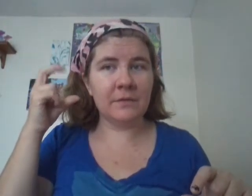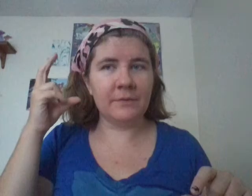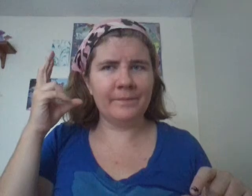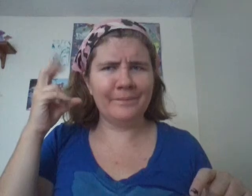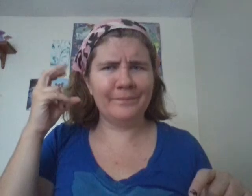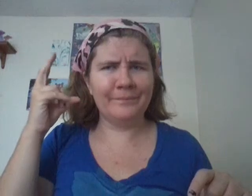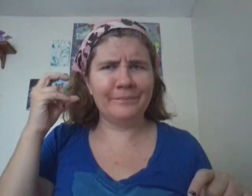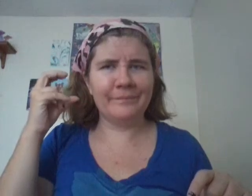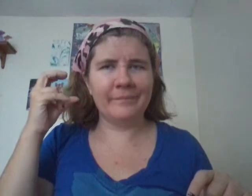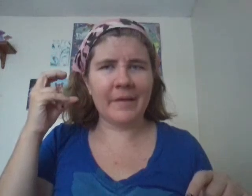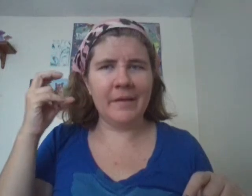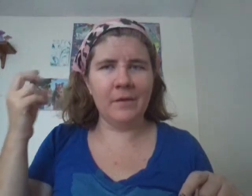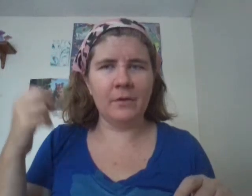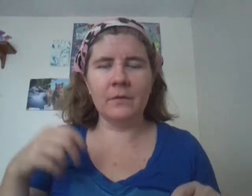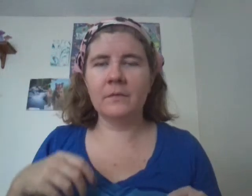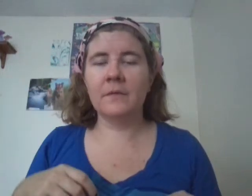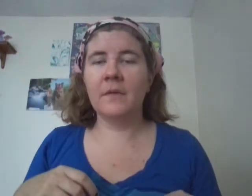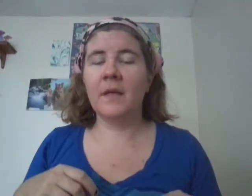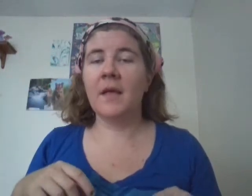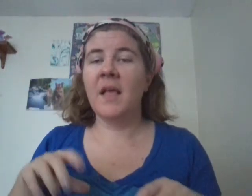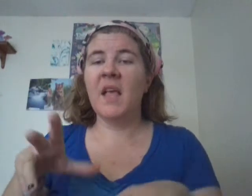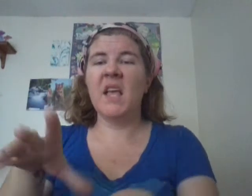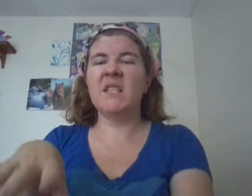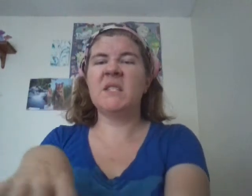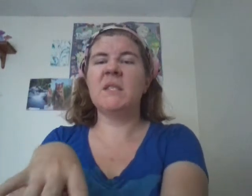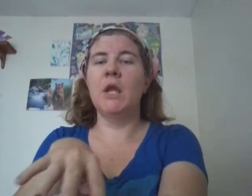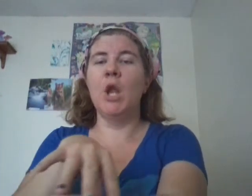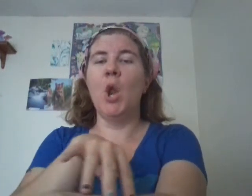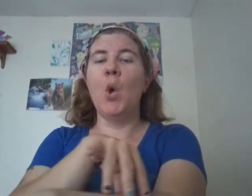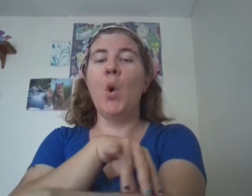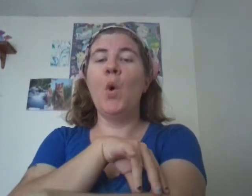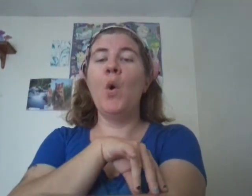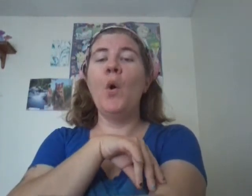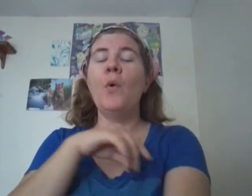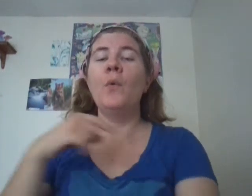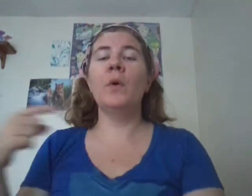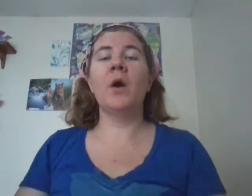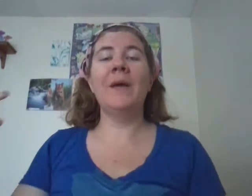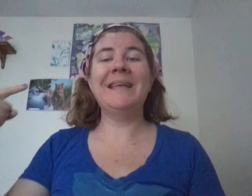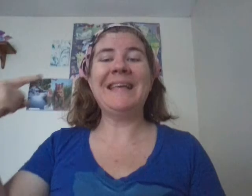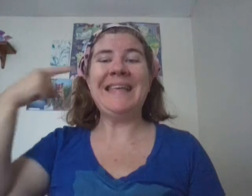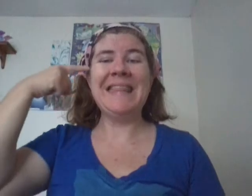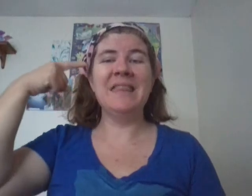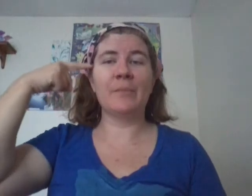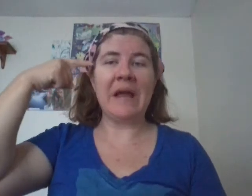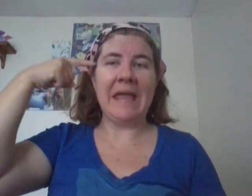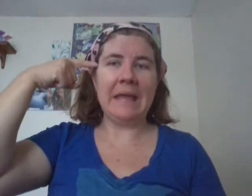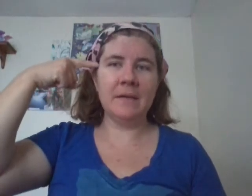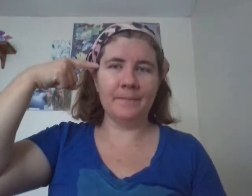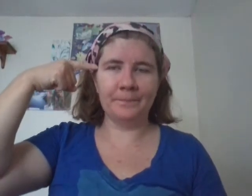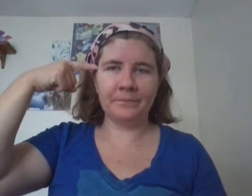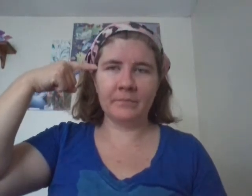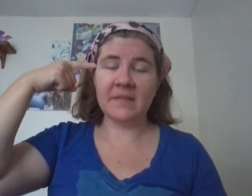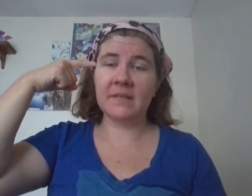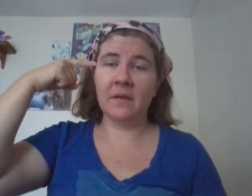or hear, is slow going in the brain. That's the sign